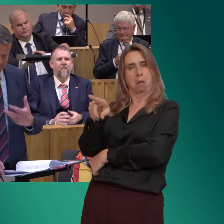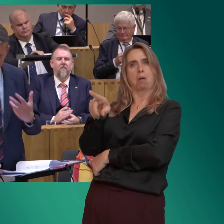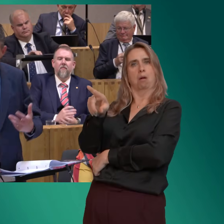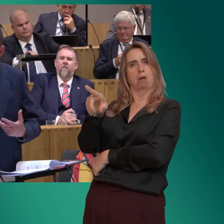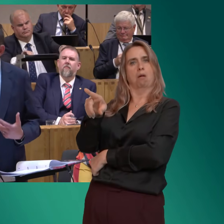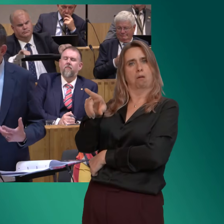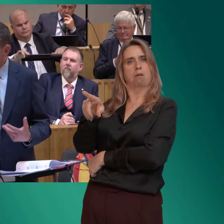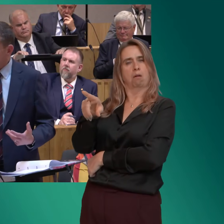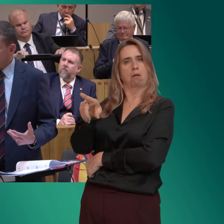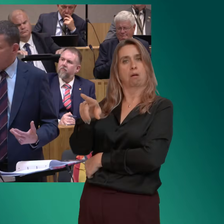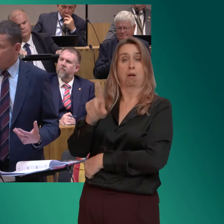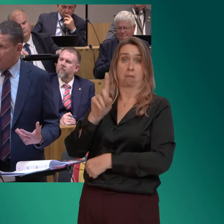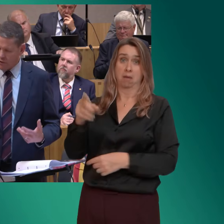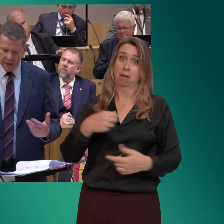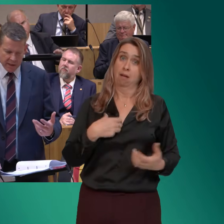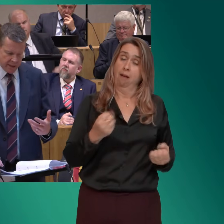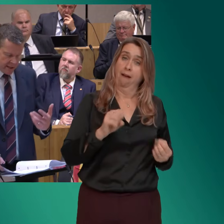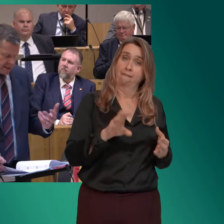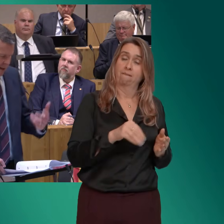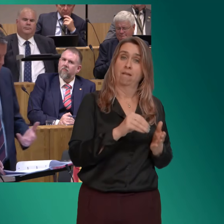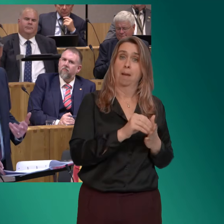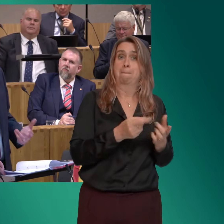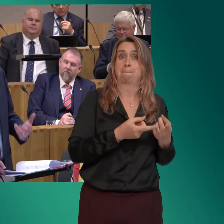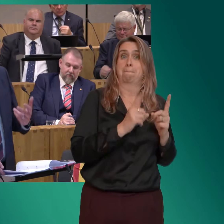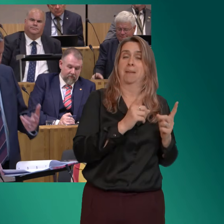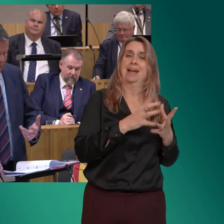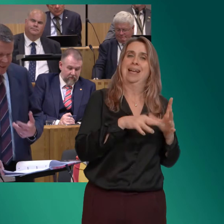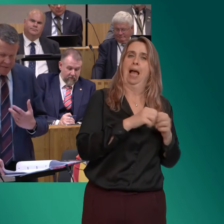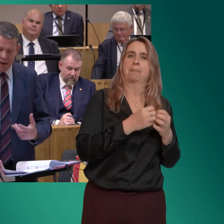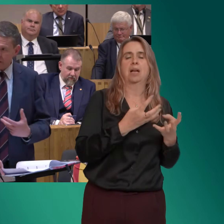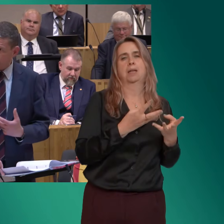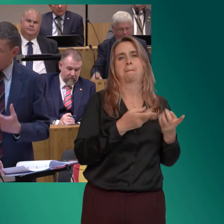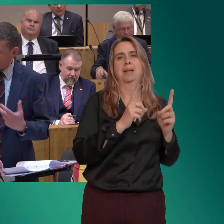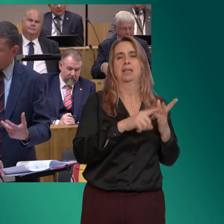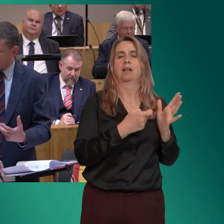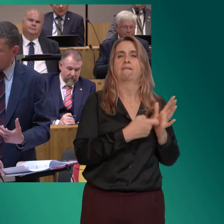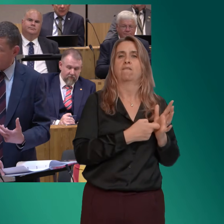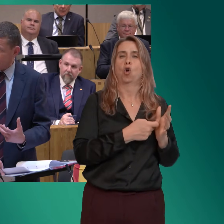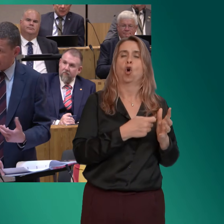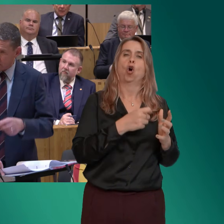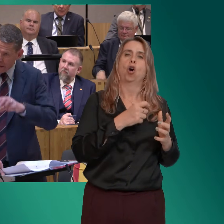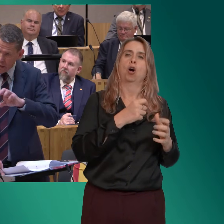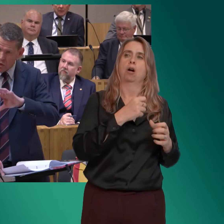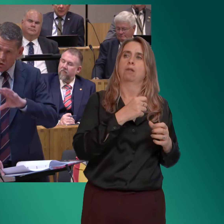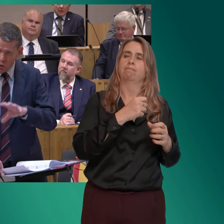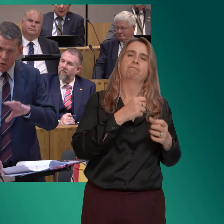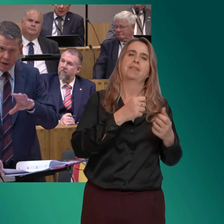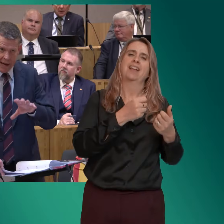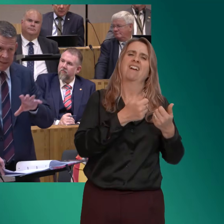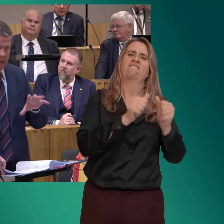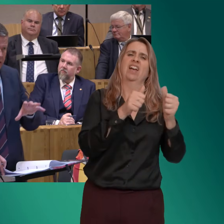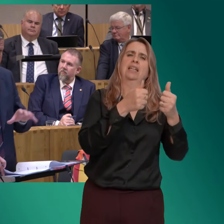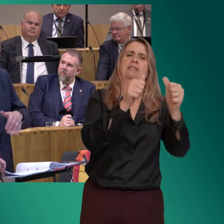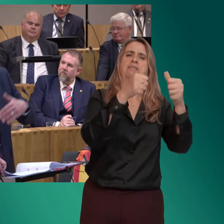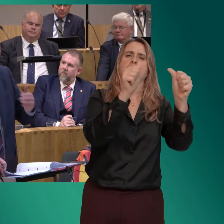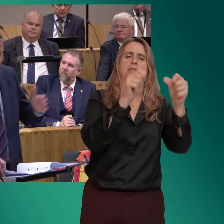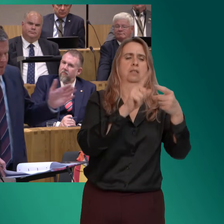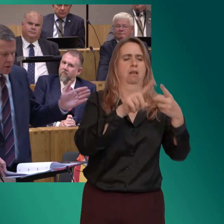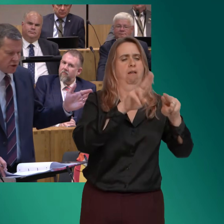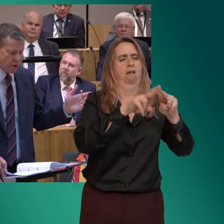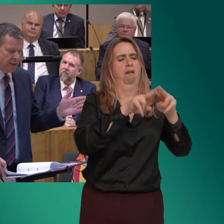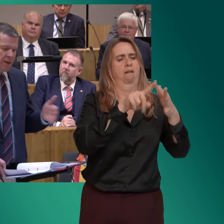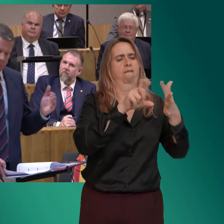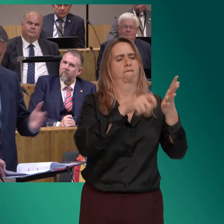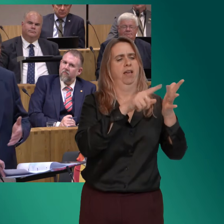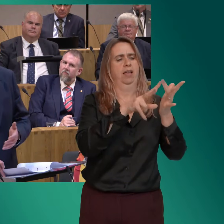it's in the title of the minister. Cabinet Minister for Government Effectiveness means exactly that. It's making sure that as a government we are